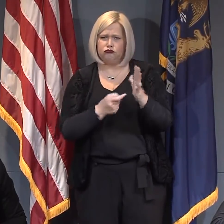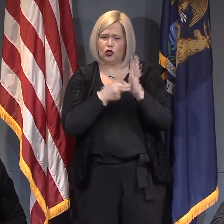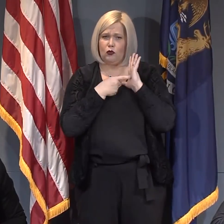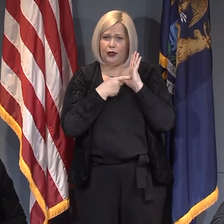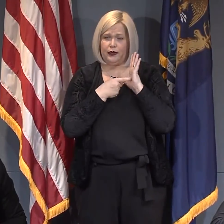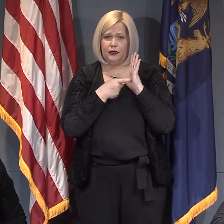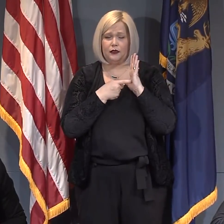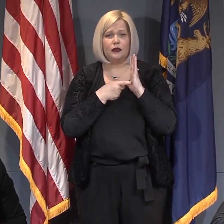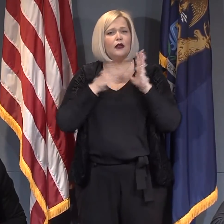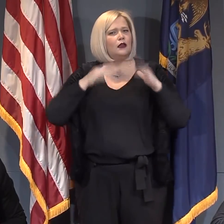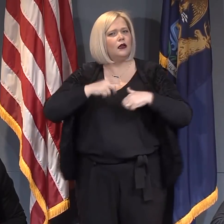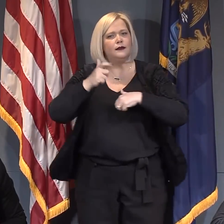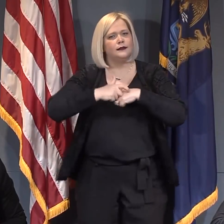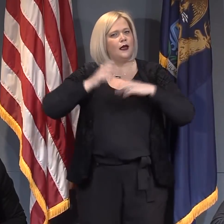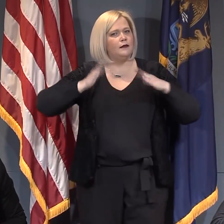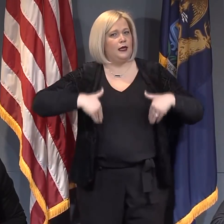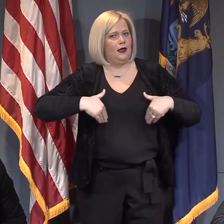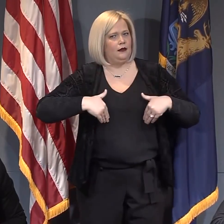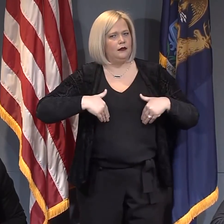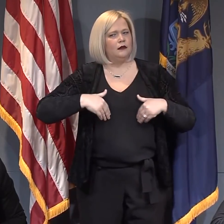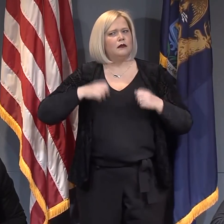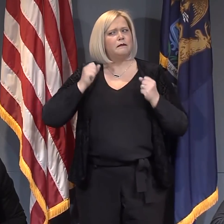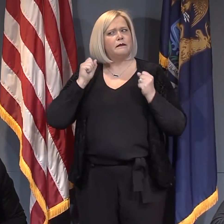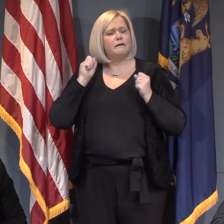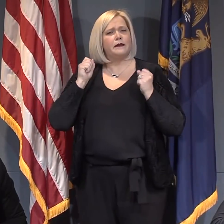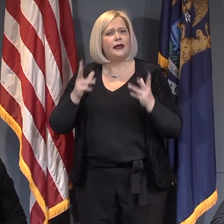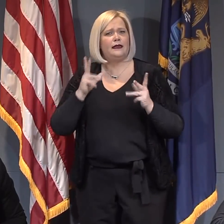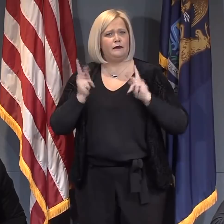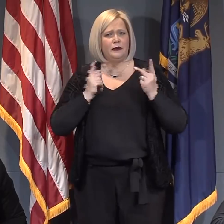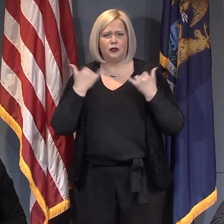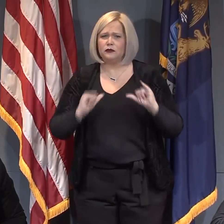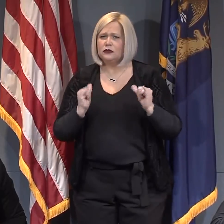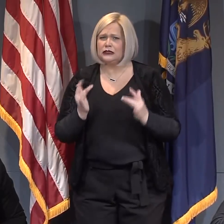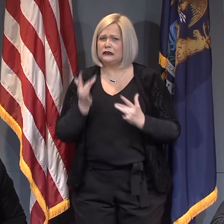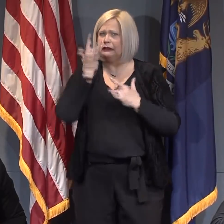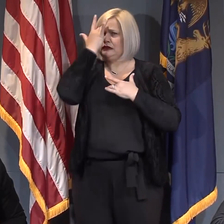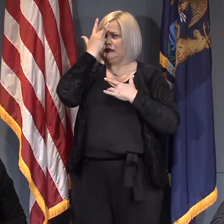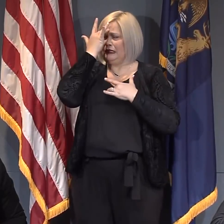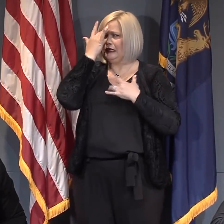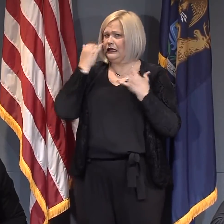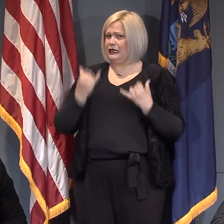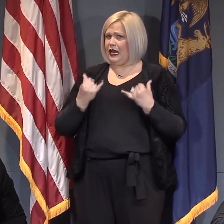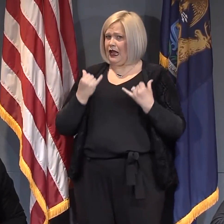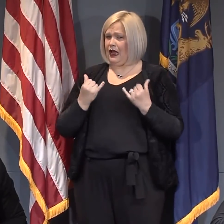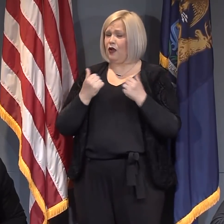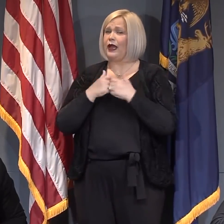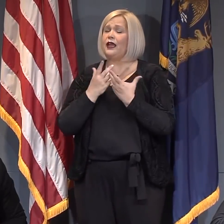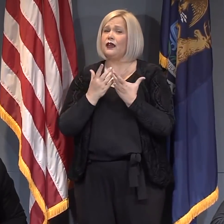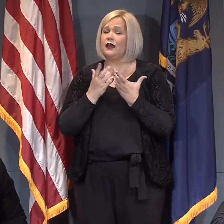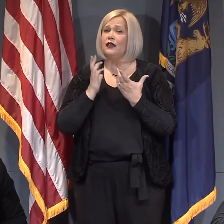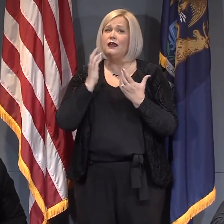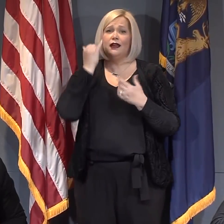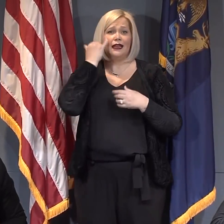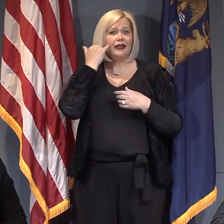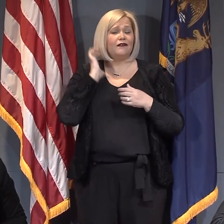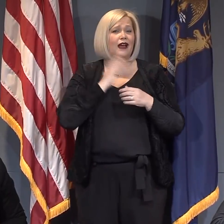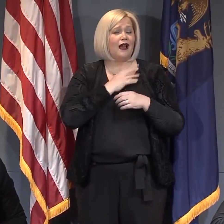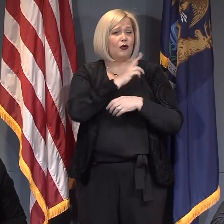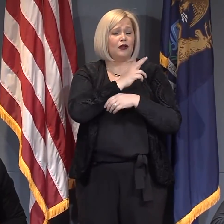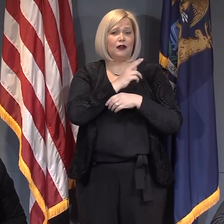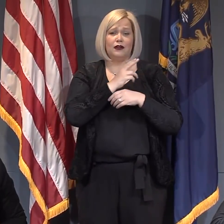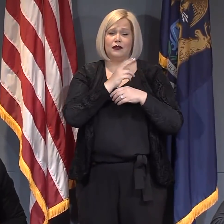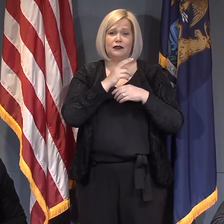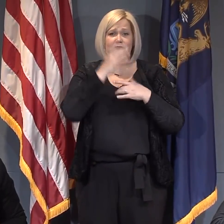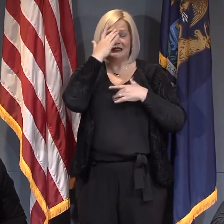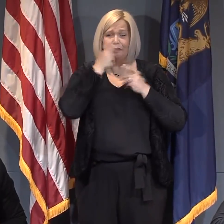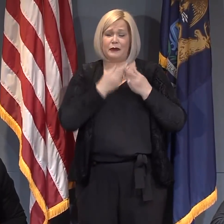high, especially in certain parts of our state, and the threat of a second spike that overloads our hospitals is still